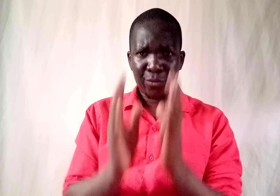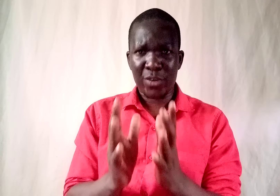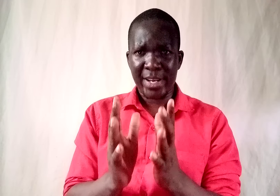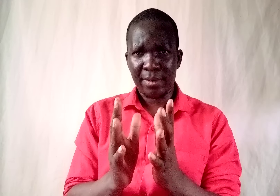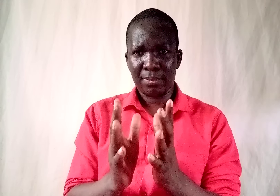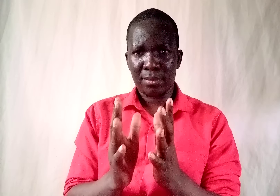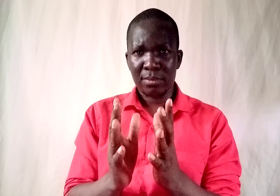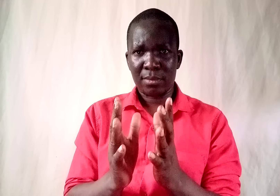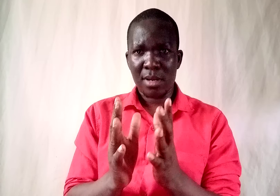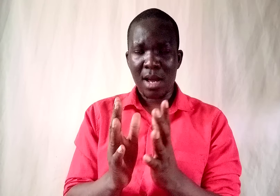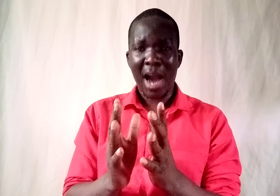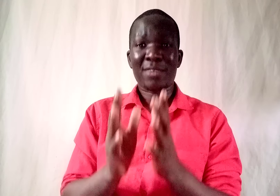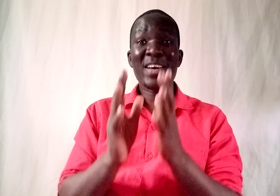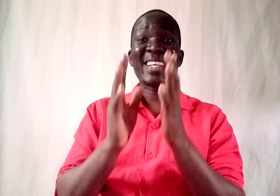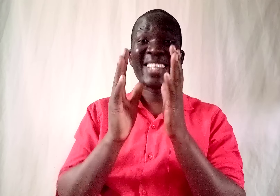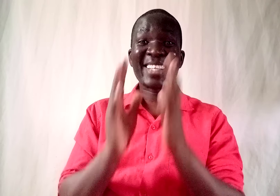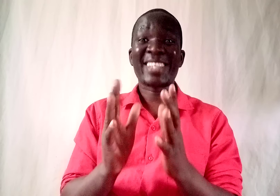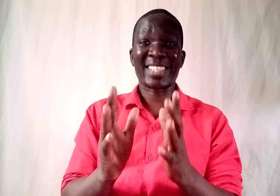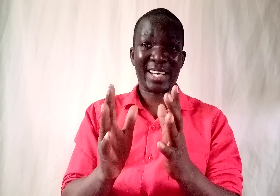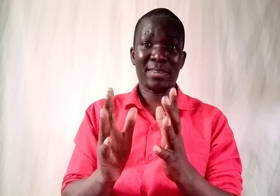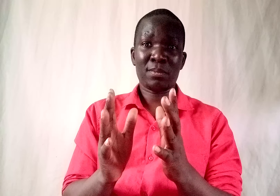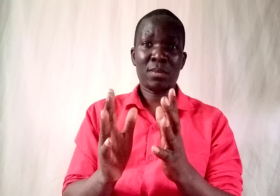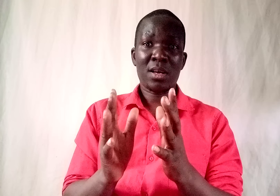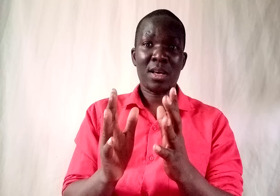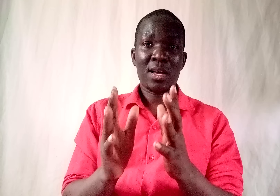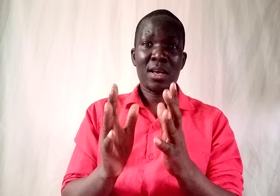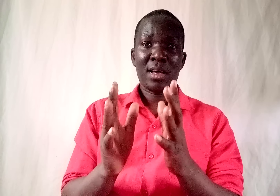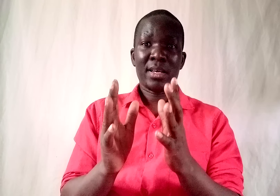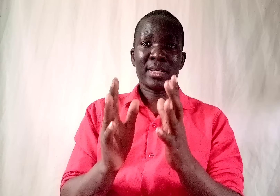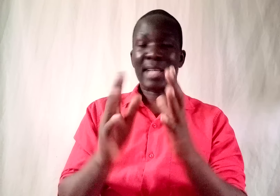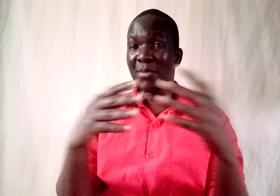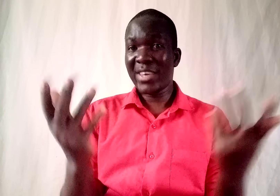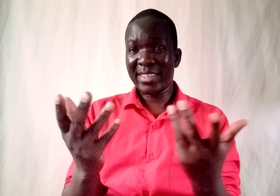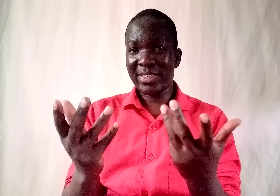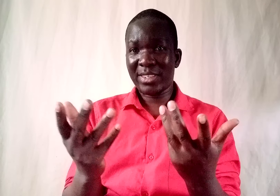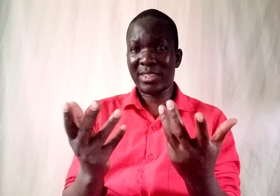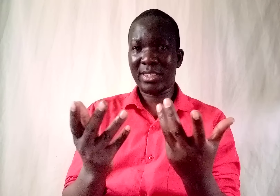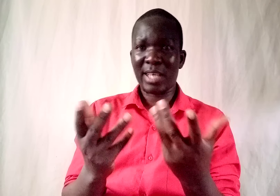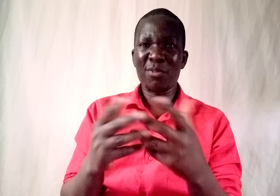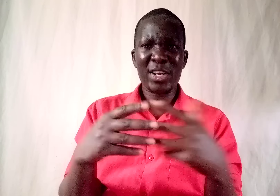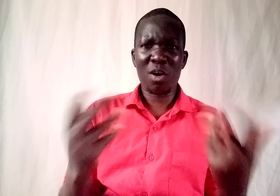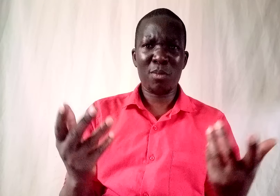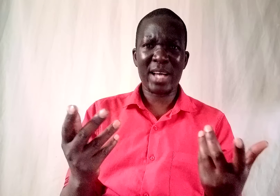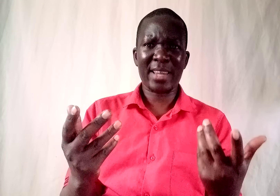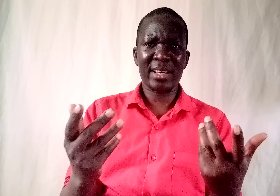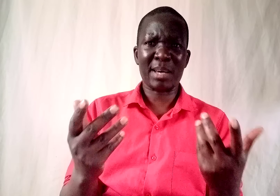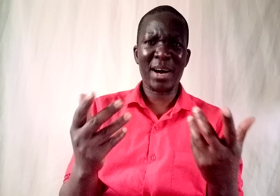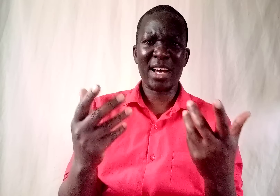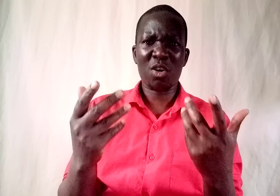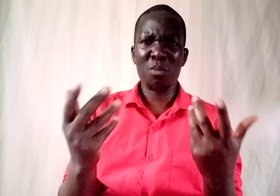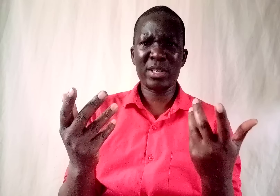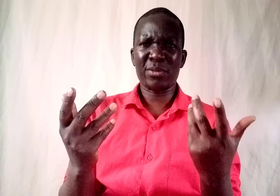food are very necessary. Some things, some very common, some other common